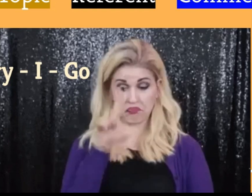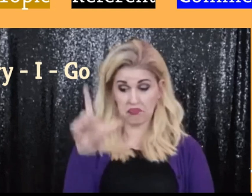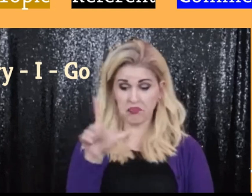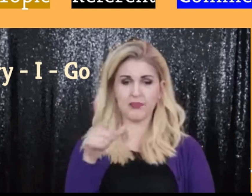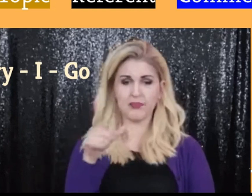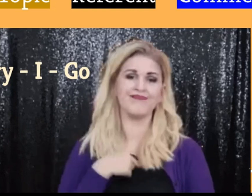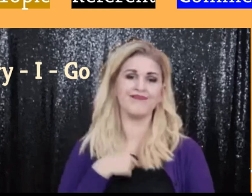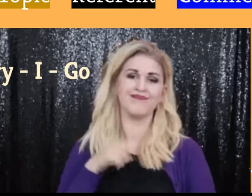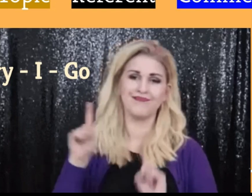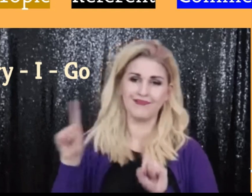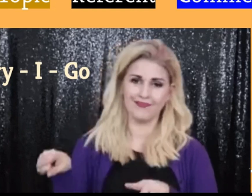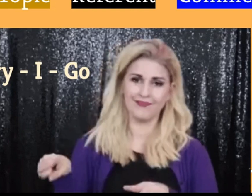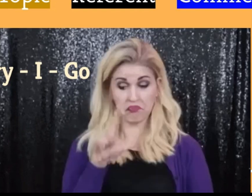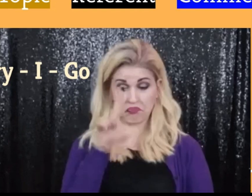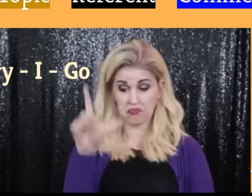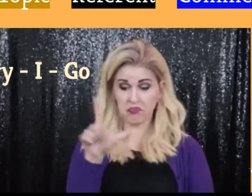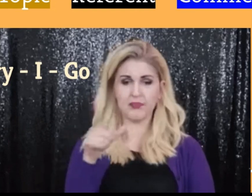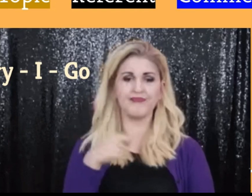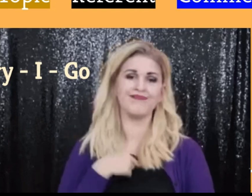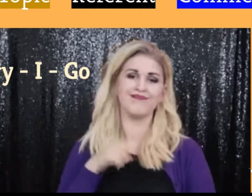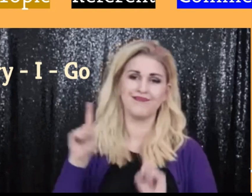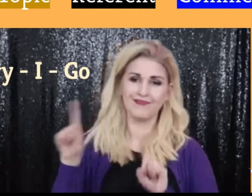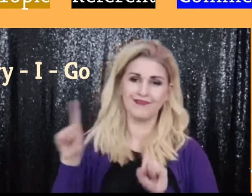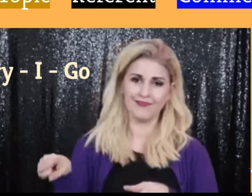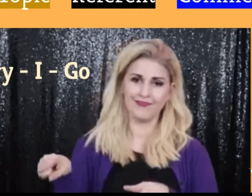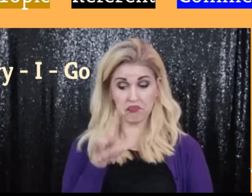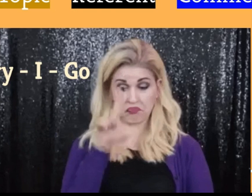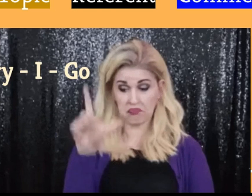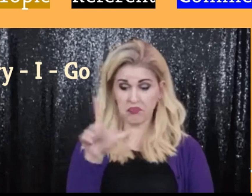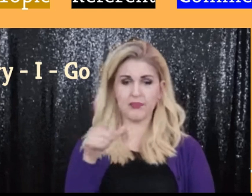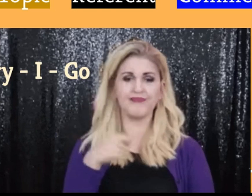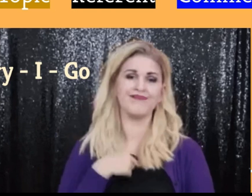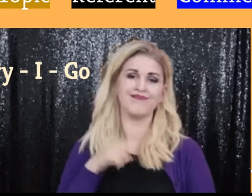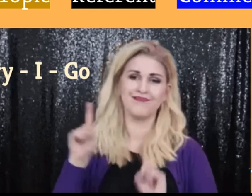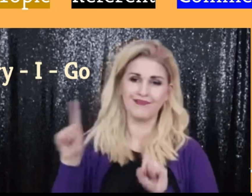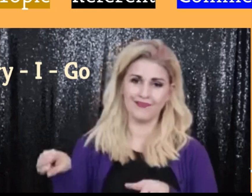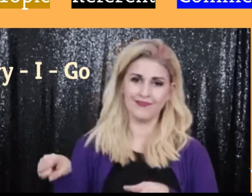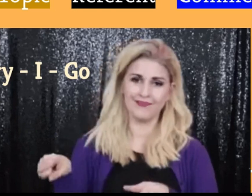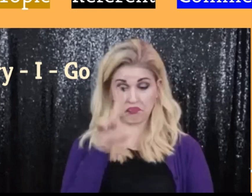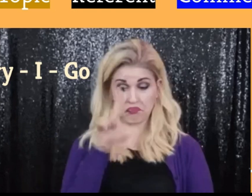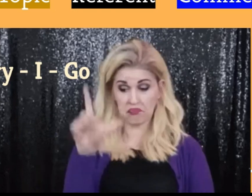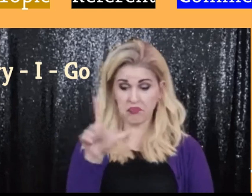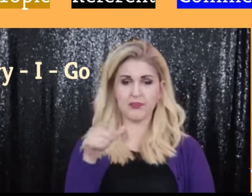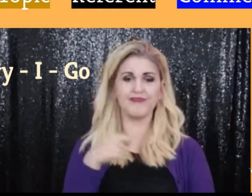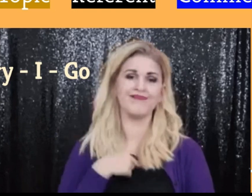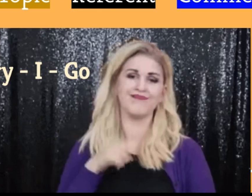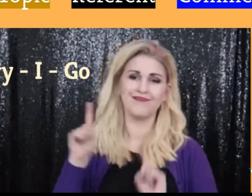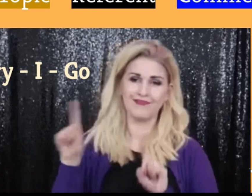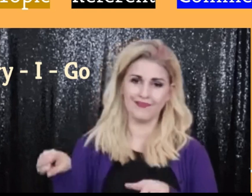I is the subject and going is the verb. So, if this sentence was to